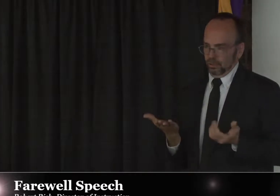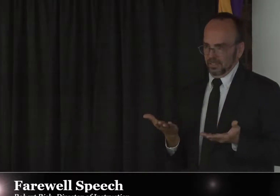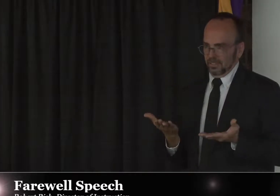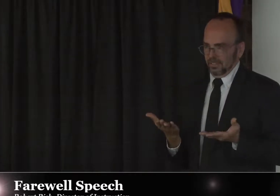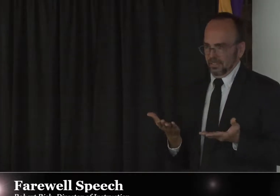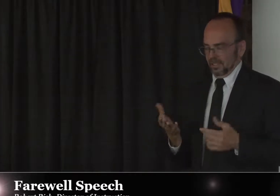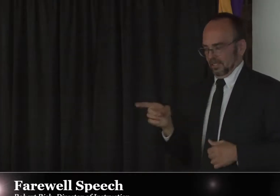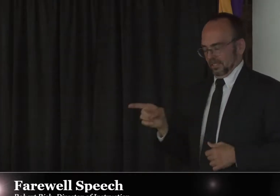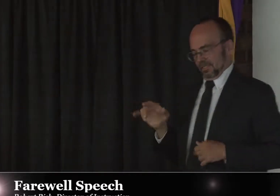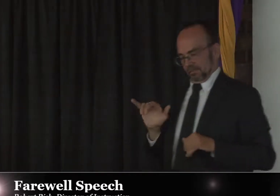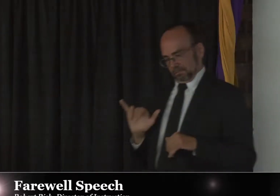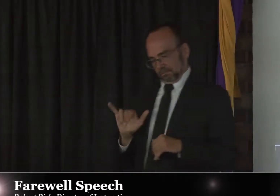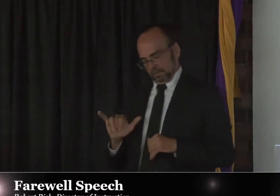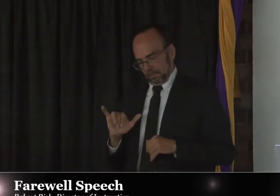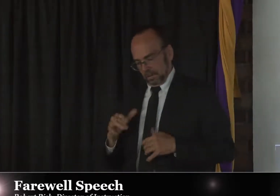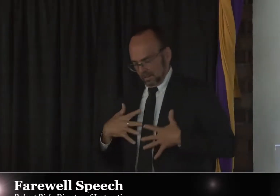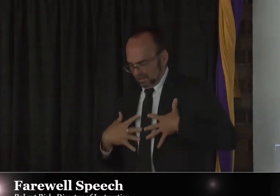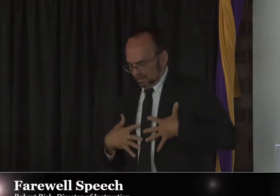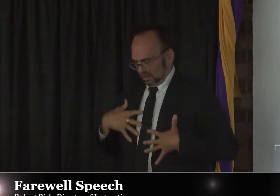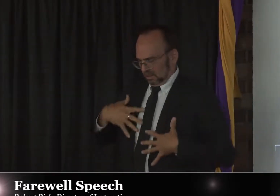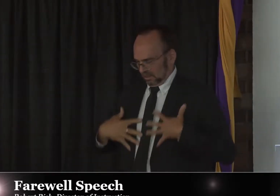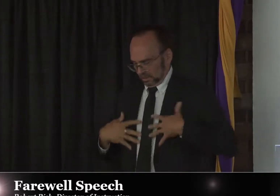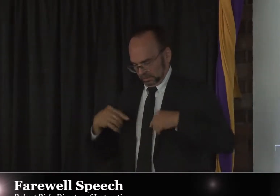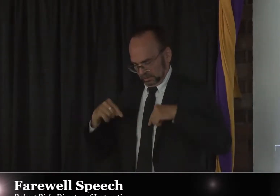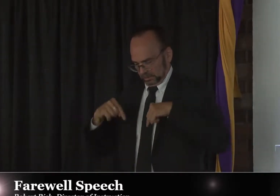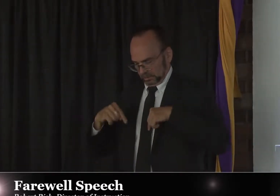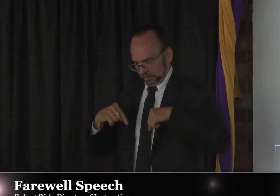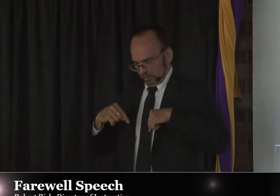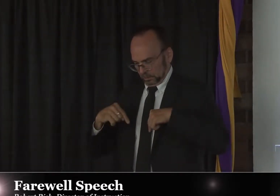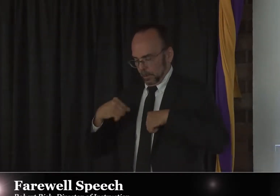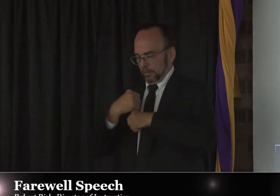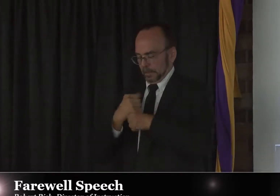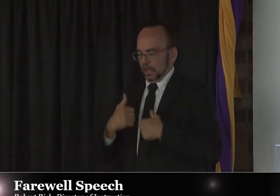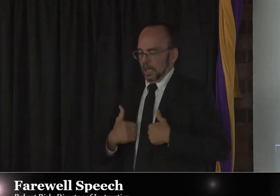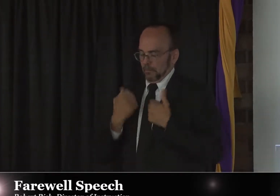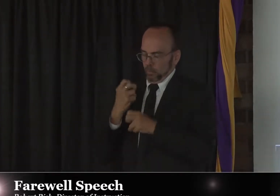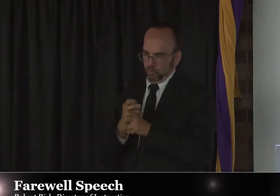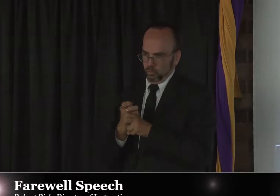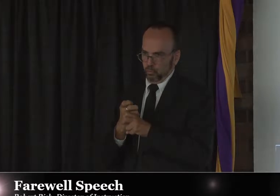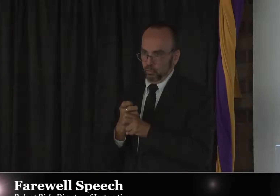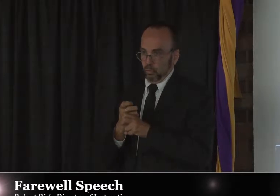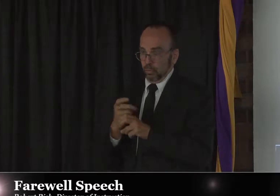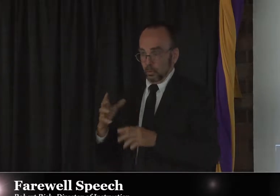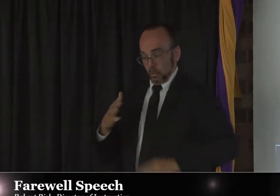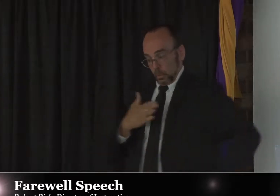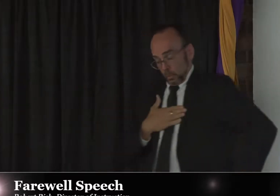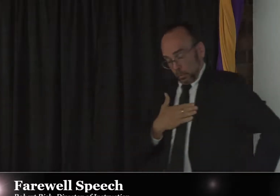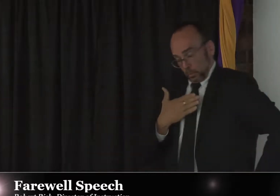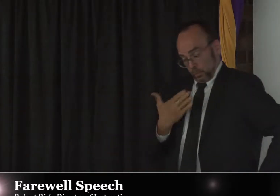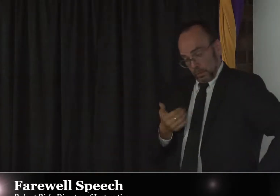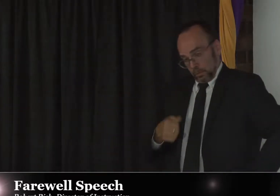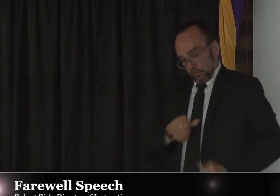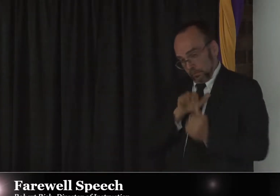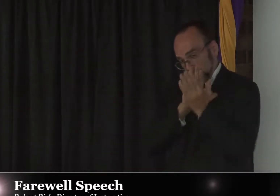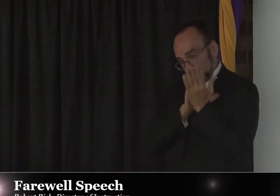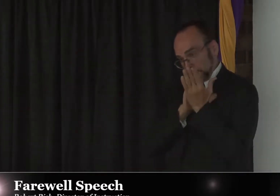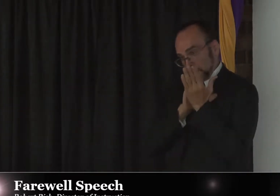Life is good. You know that discomfort we feel? It does make life hard. Are you willing